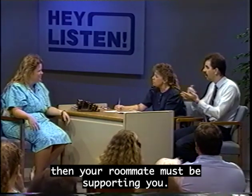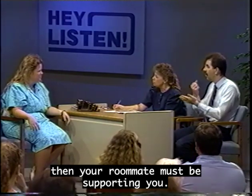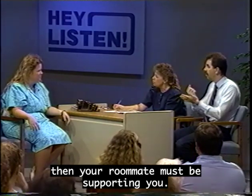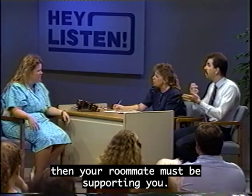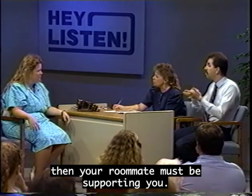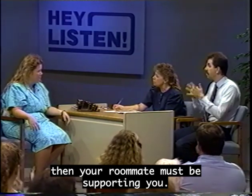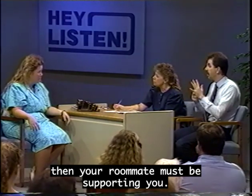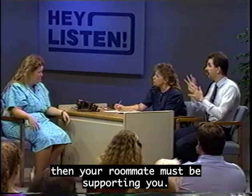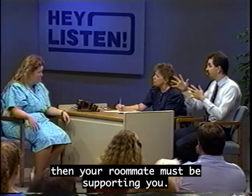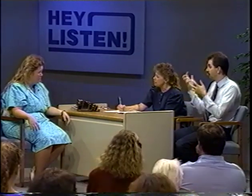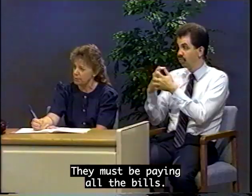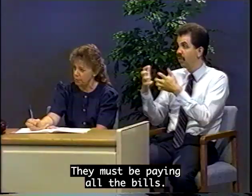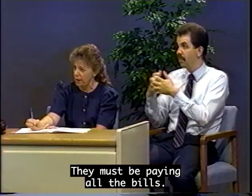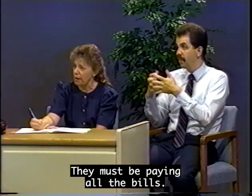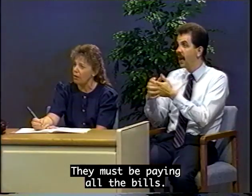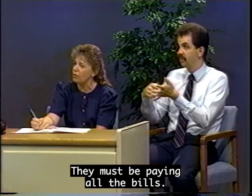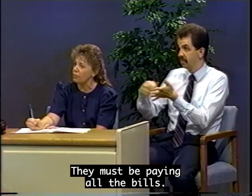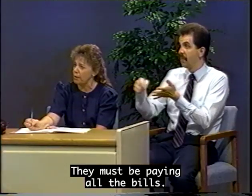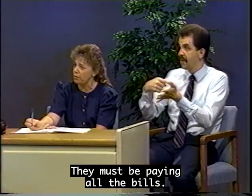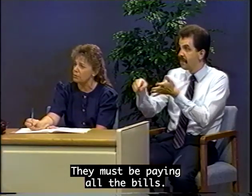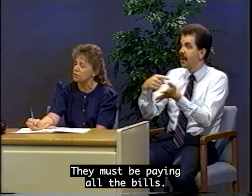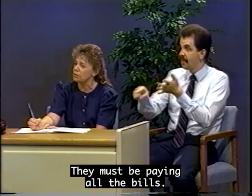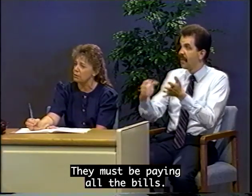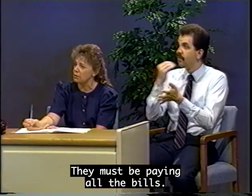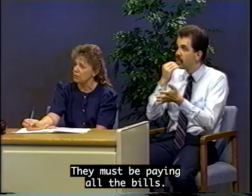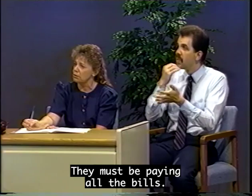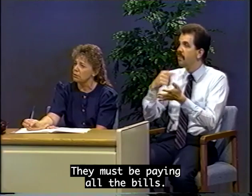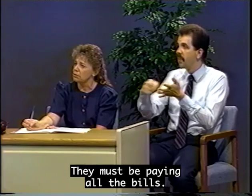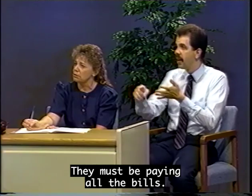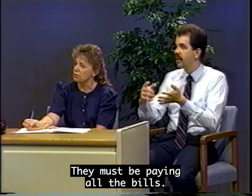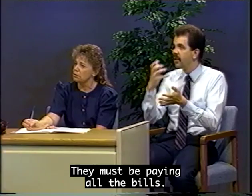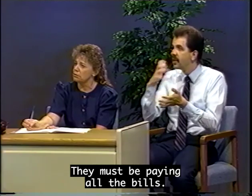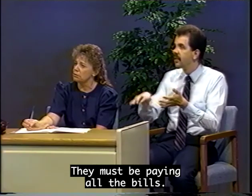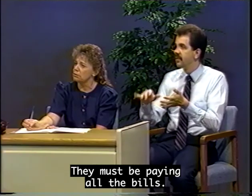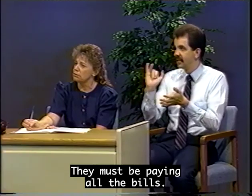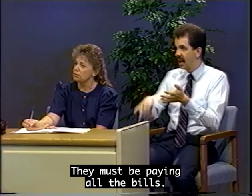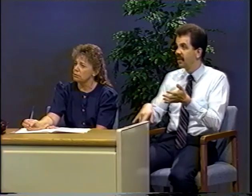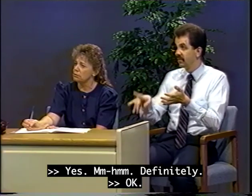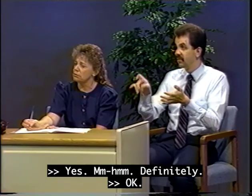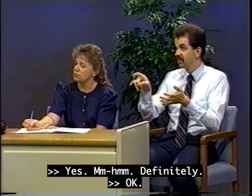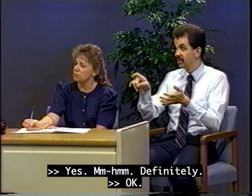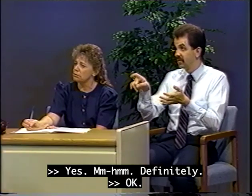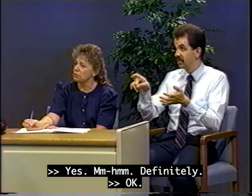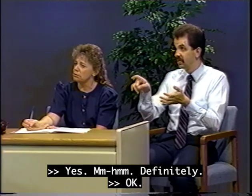must be supporting you. They must be paying all the bills.